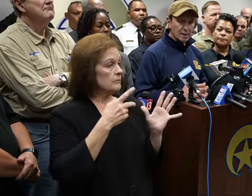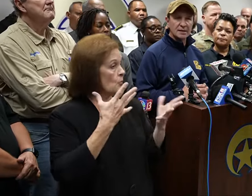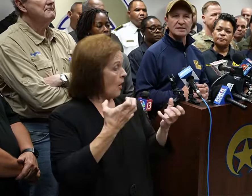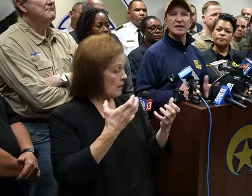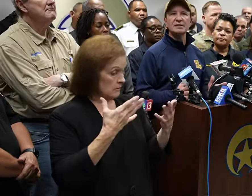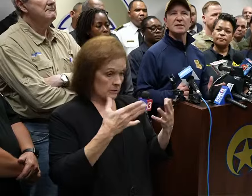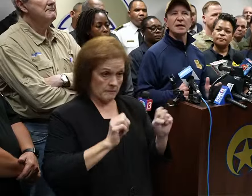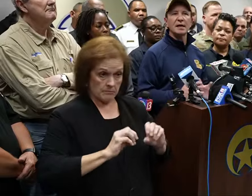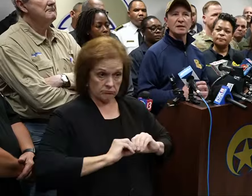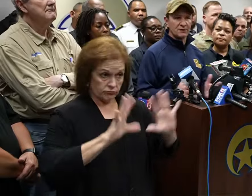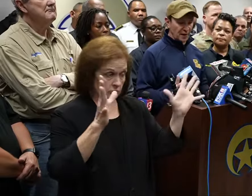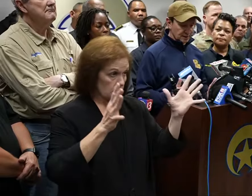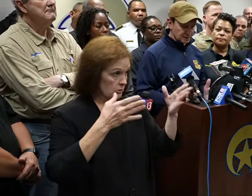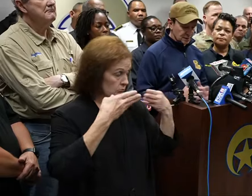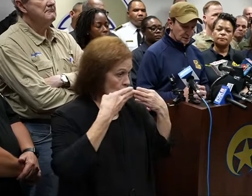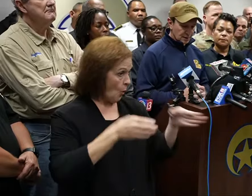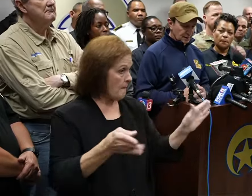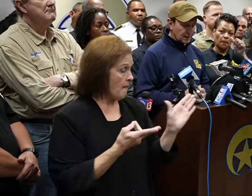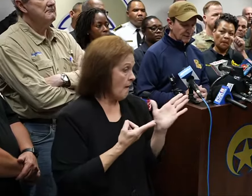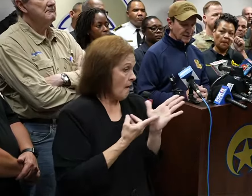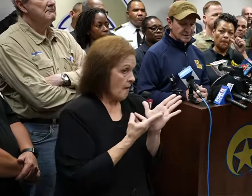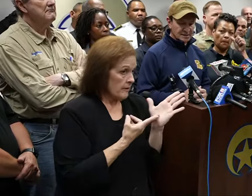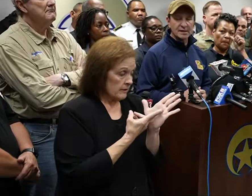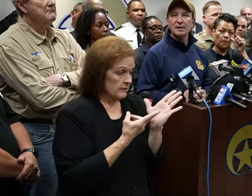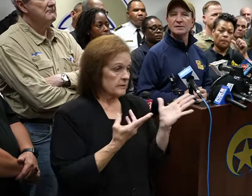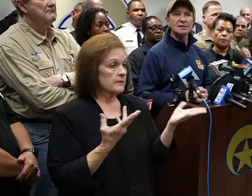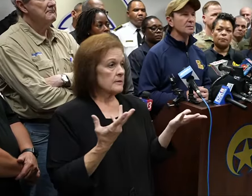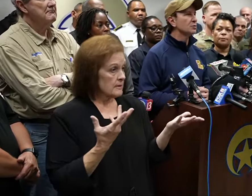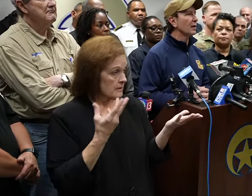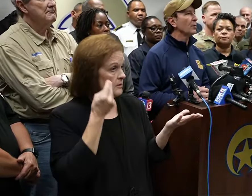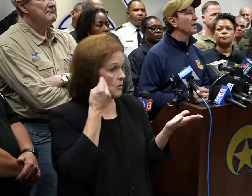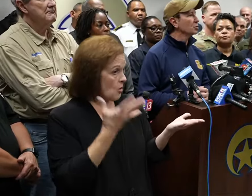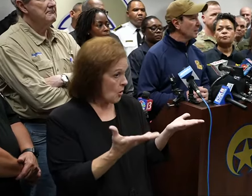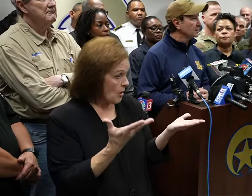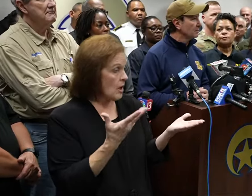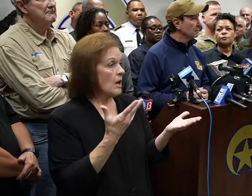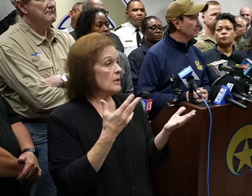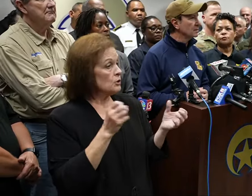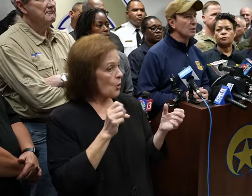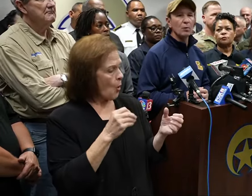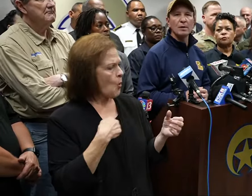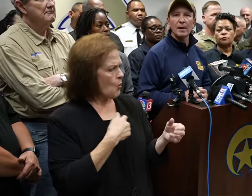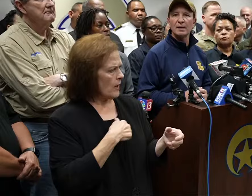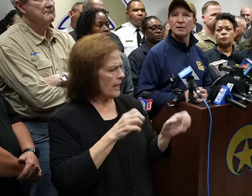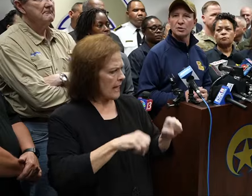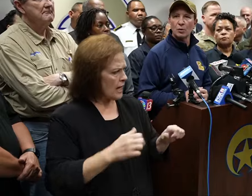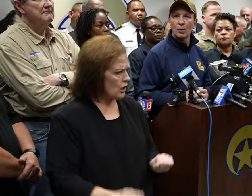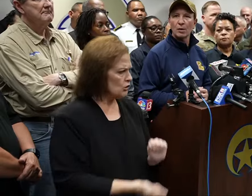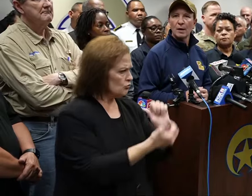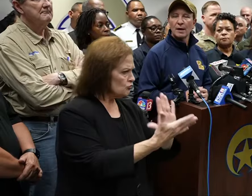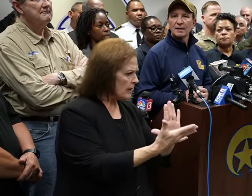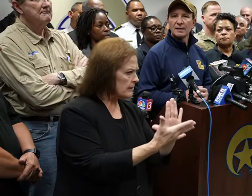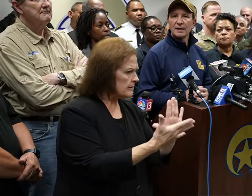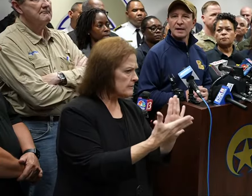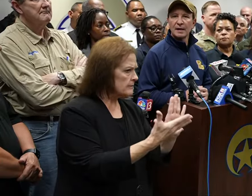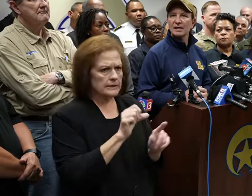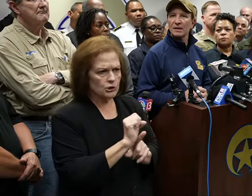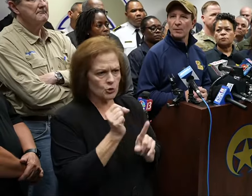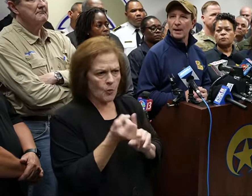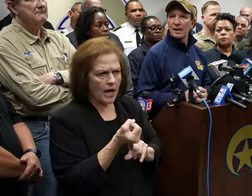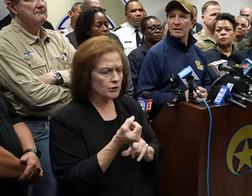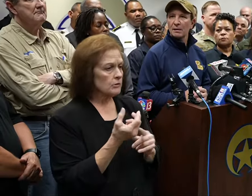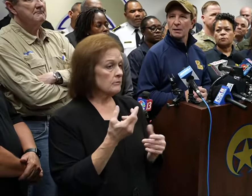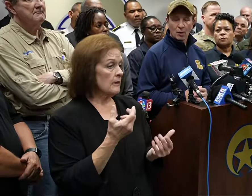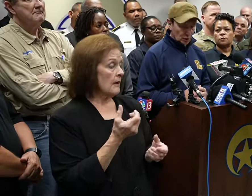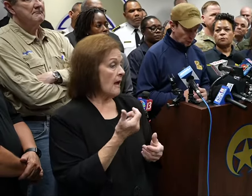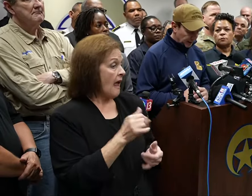transparent in assessing any defects that may have existed in the system so that we can address them. It's the only way to ensure that any mistakes that